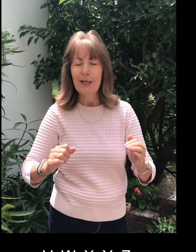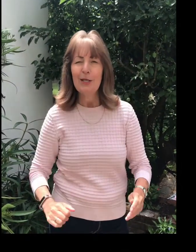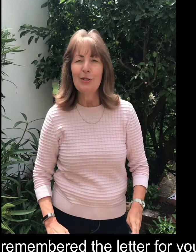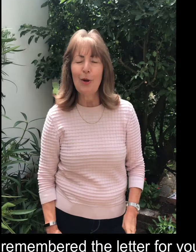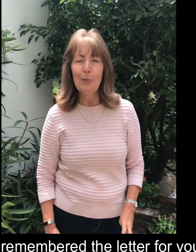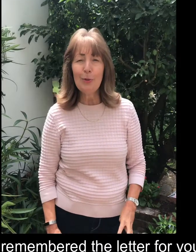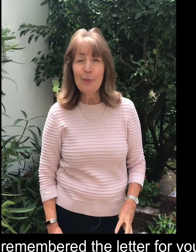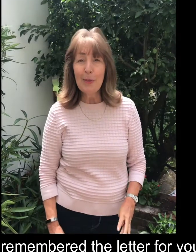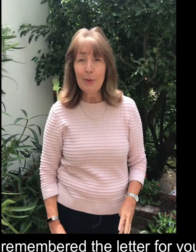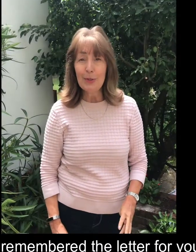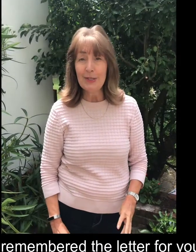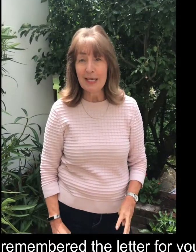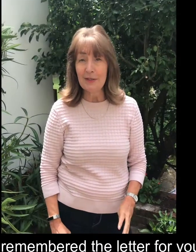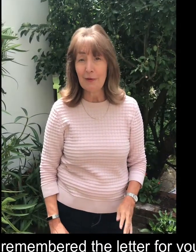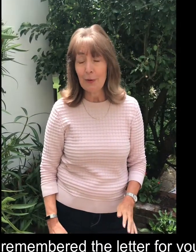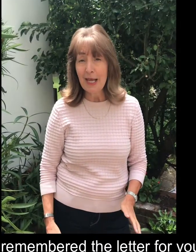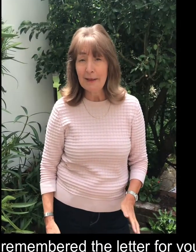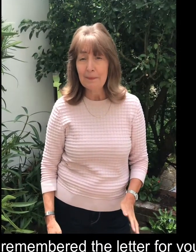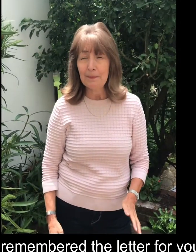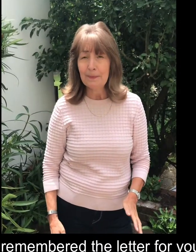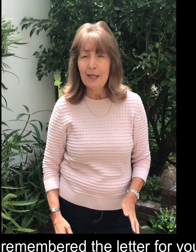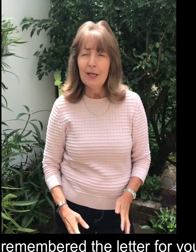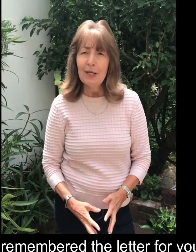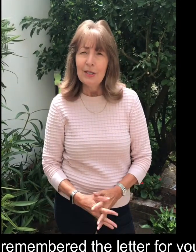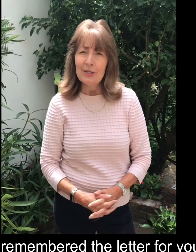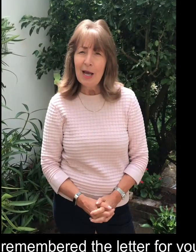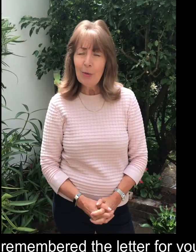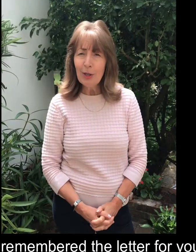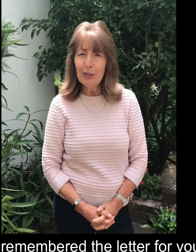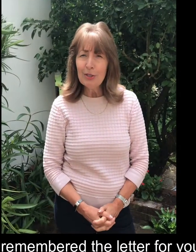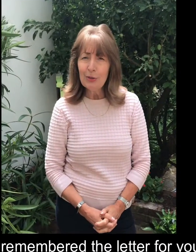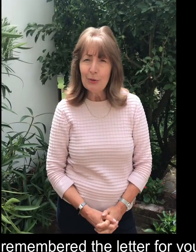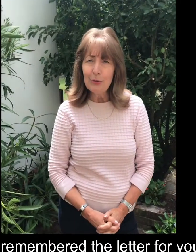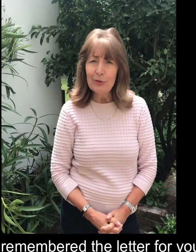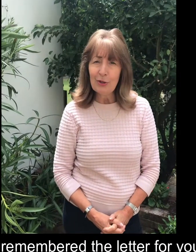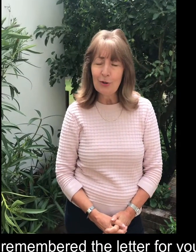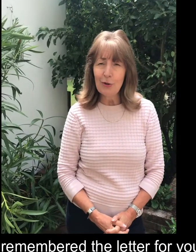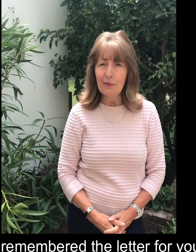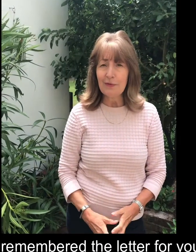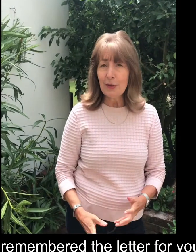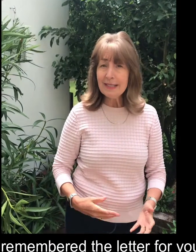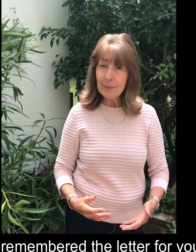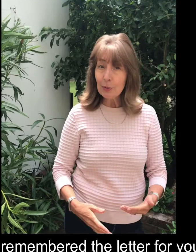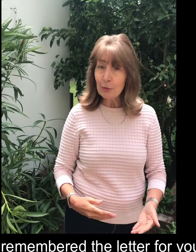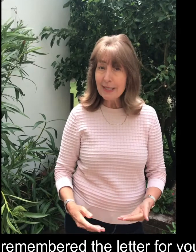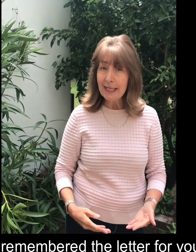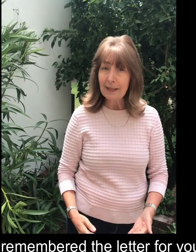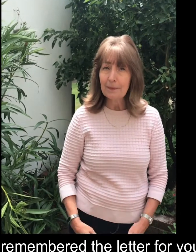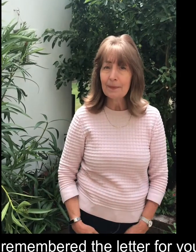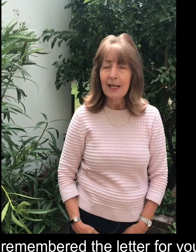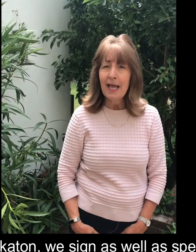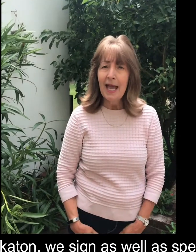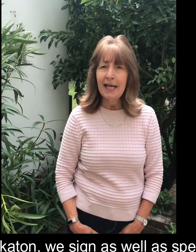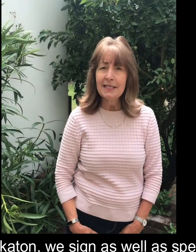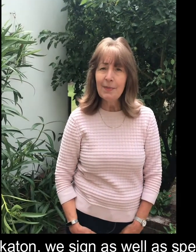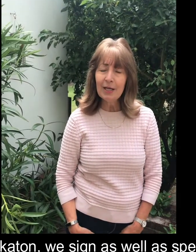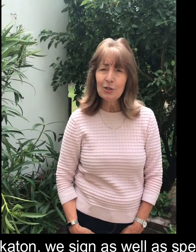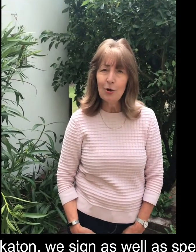So I hope you remembered the letter for your name. So now we're going to start off with a very simple greeting. And in Makaton,